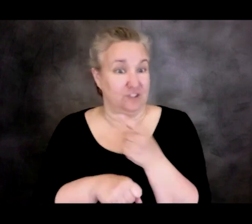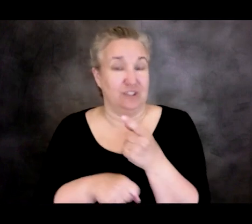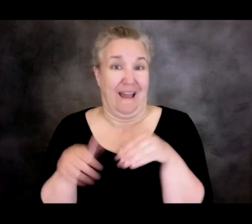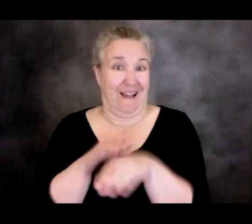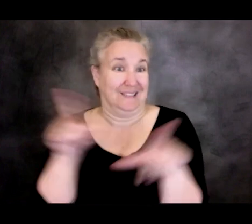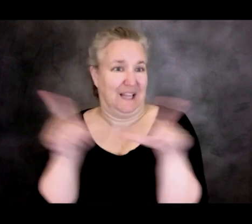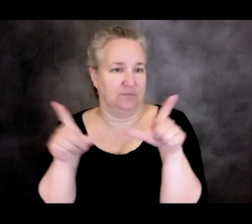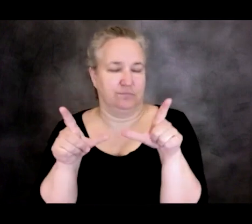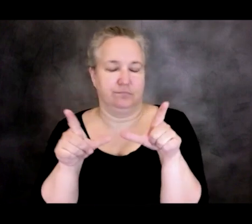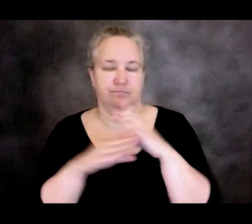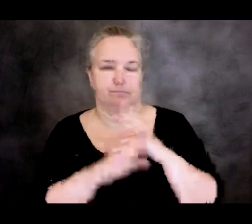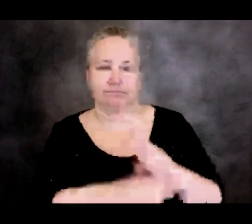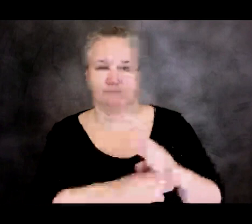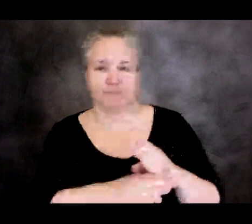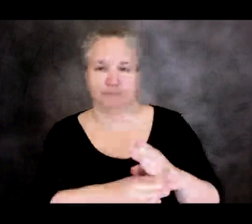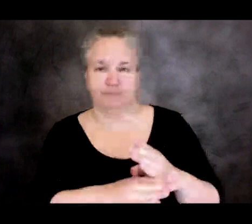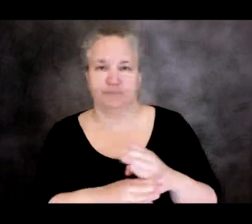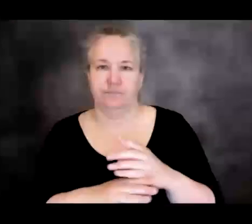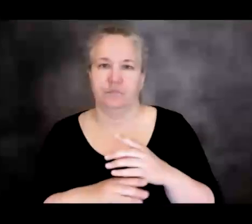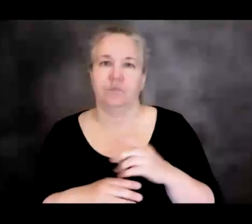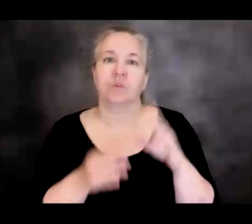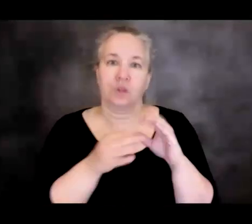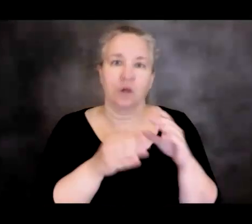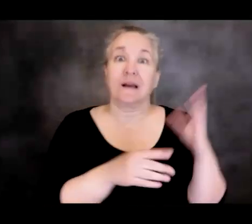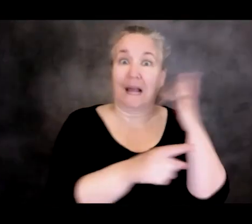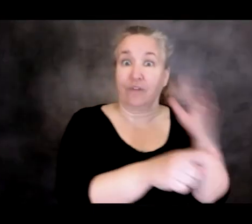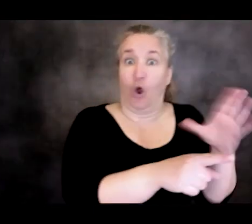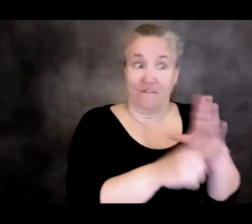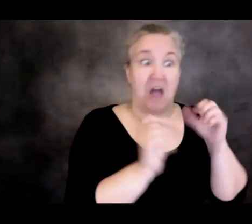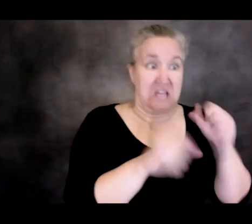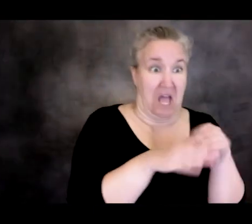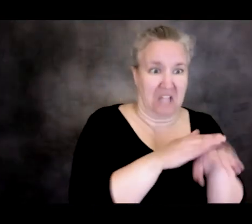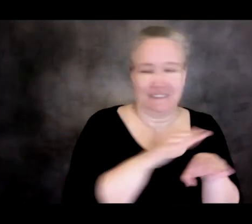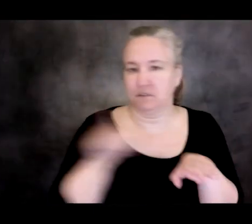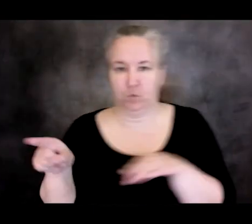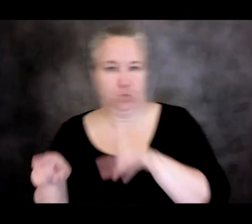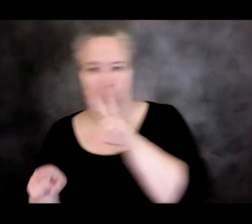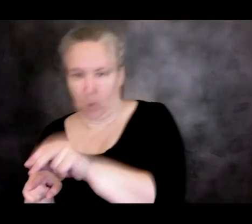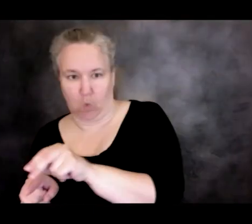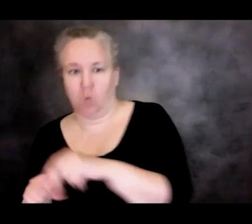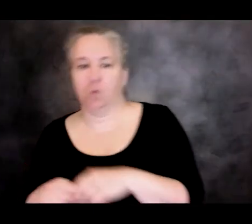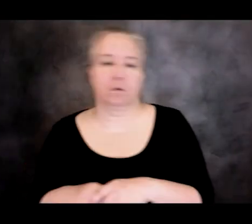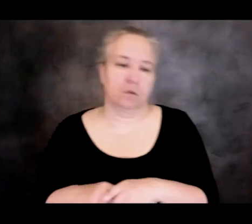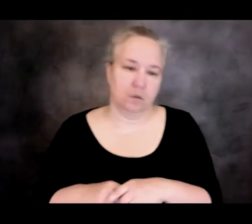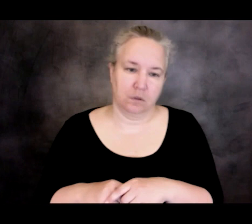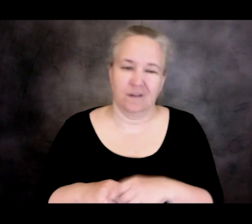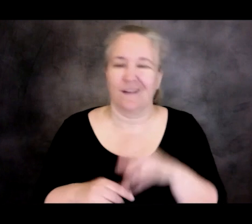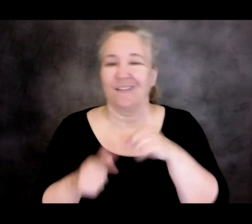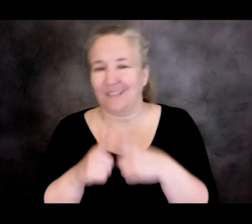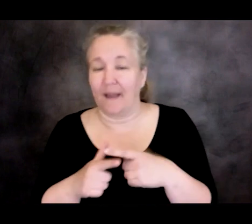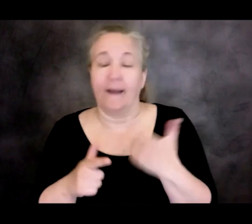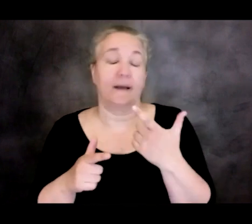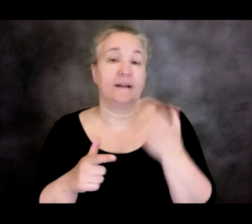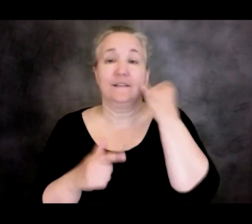as I mentioned, California, while others haven't. And then navigating immigration enforcement, whether it